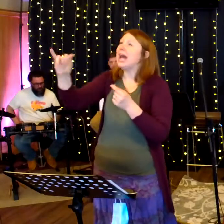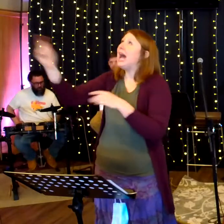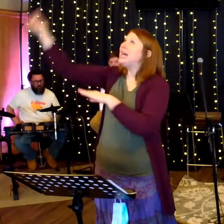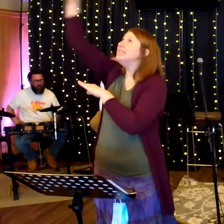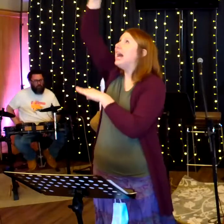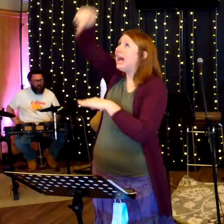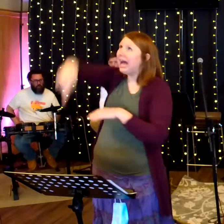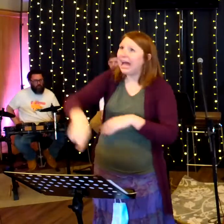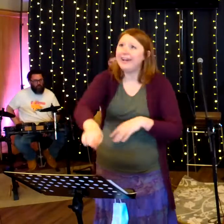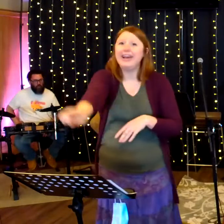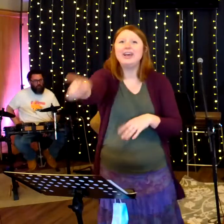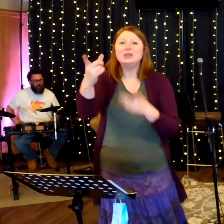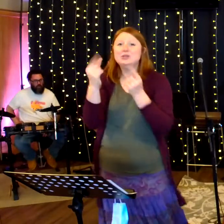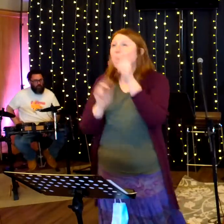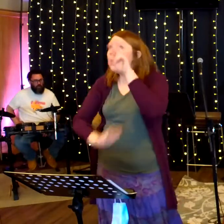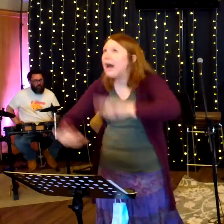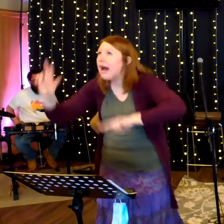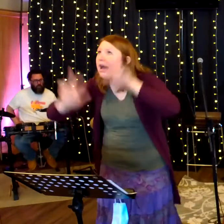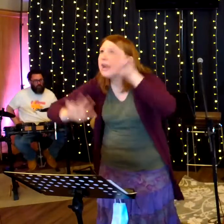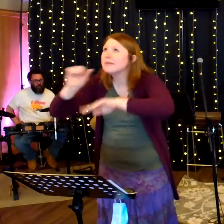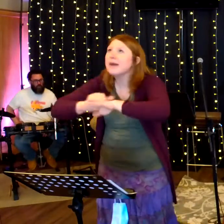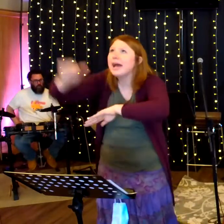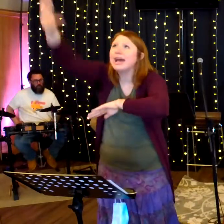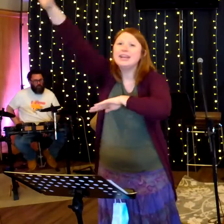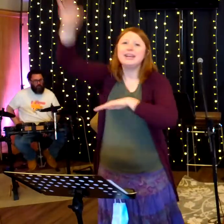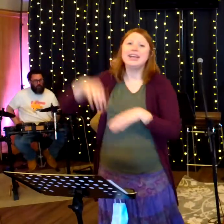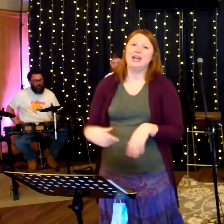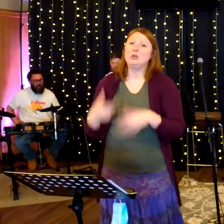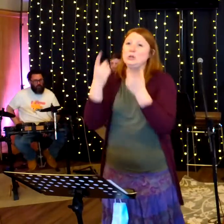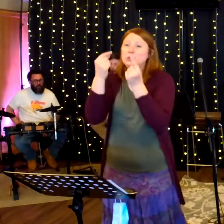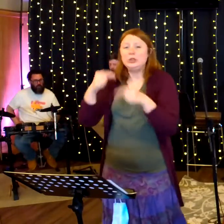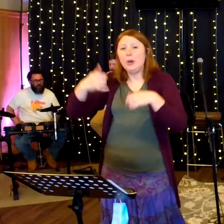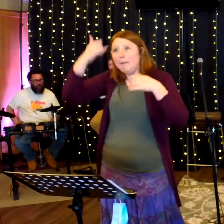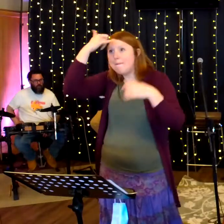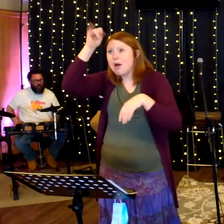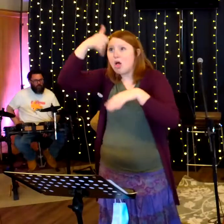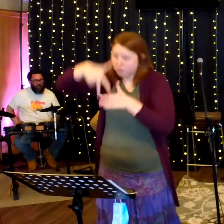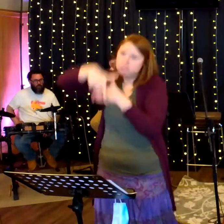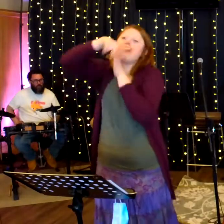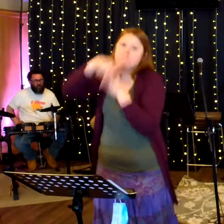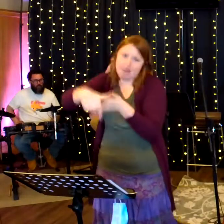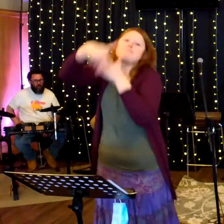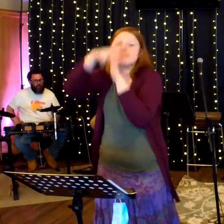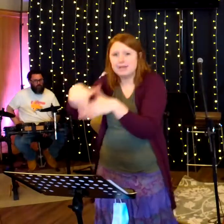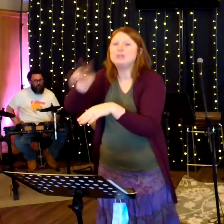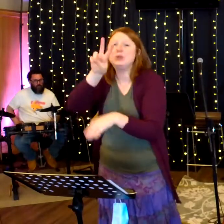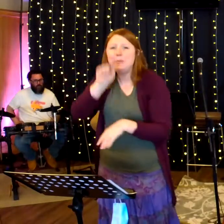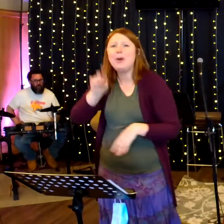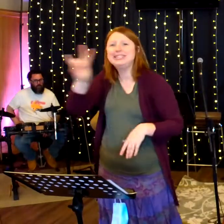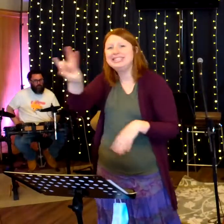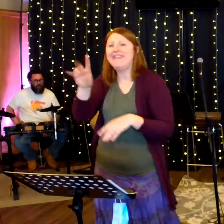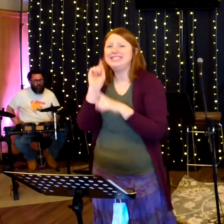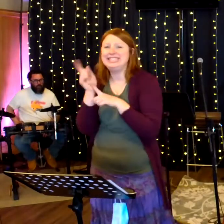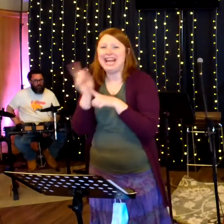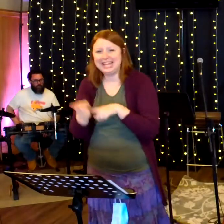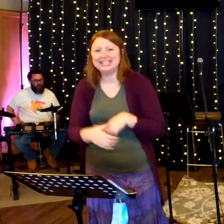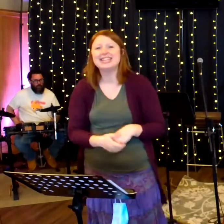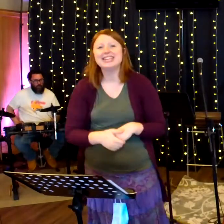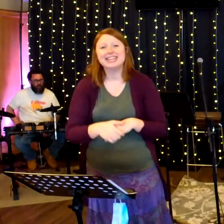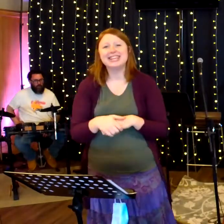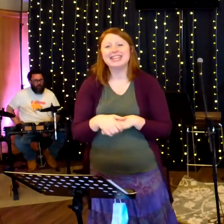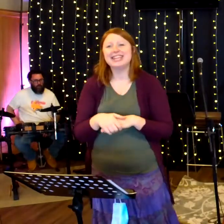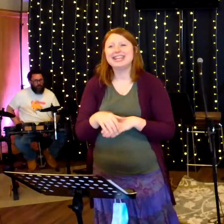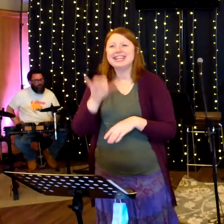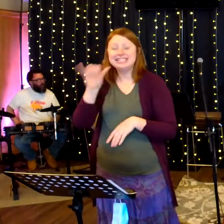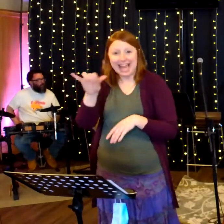skydiving, I went Rocky Mountain climbing, I went 2.7 seconds on a bull named Fu Manchu. Come on,